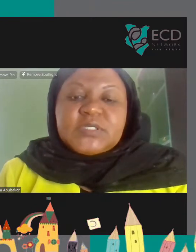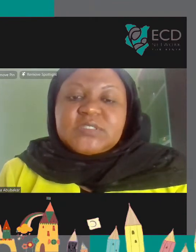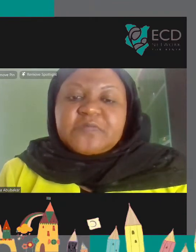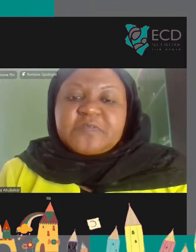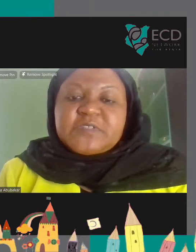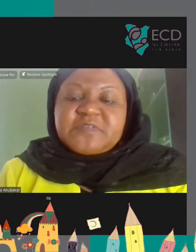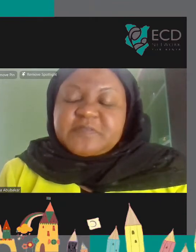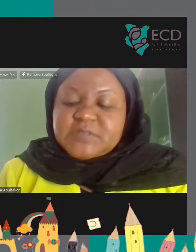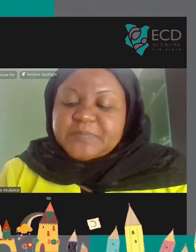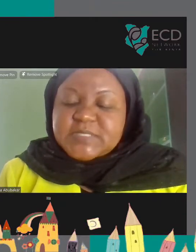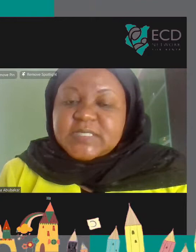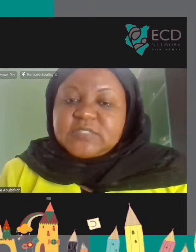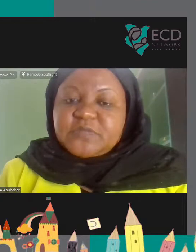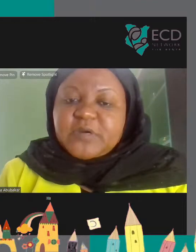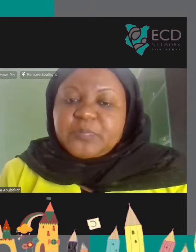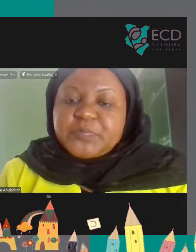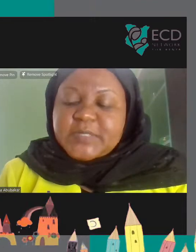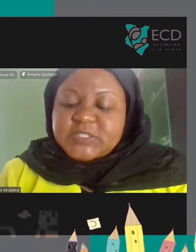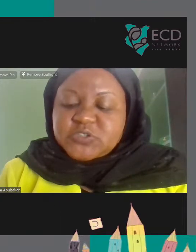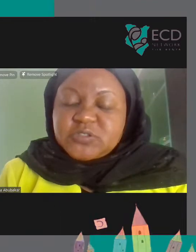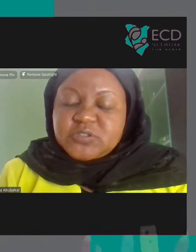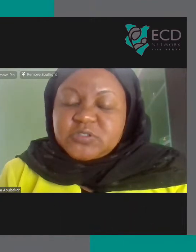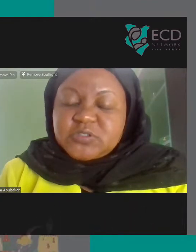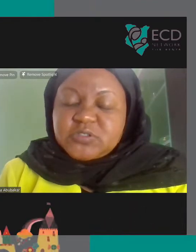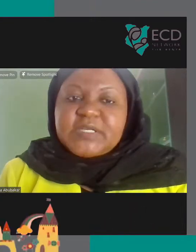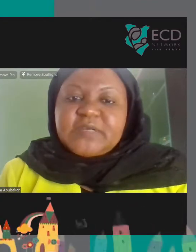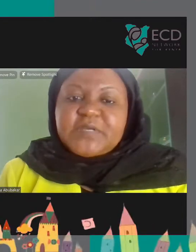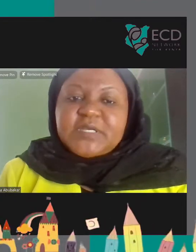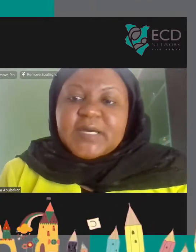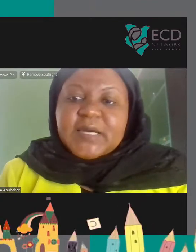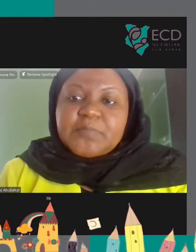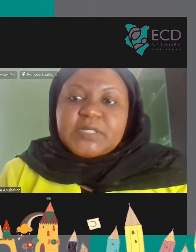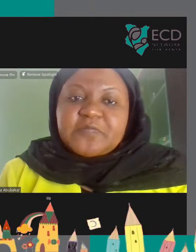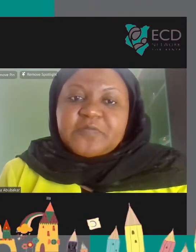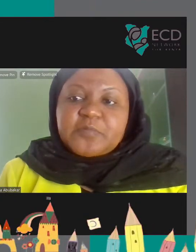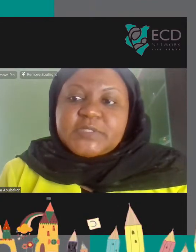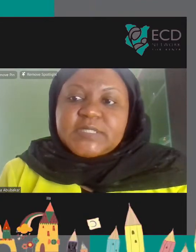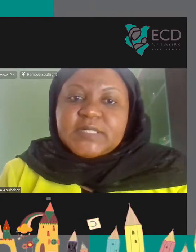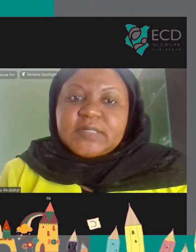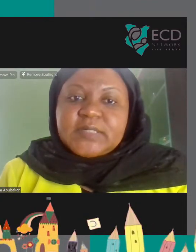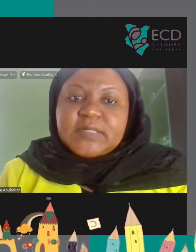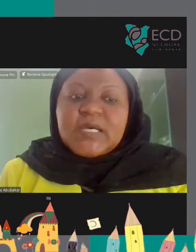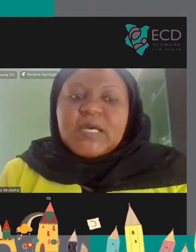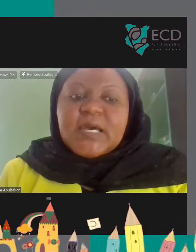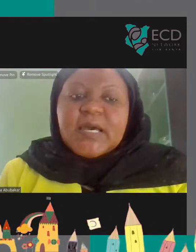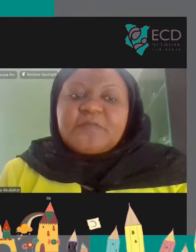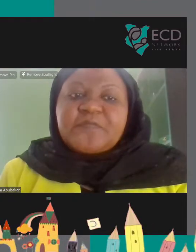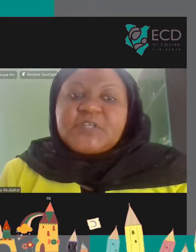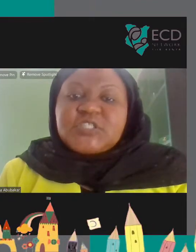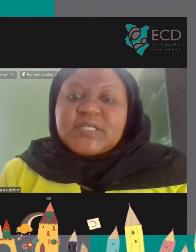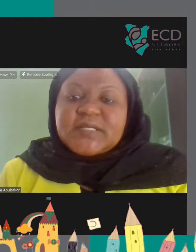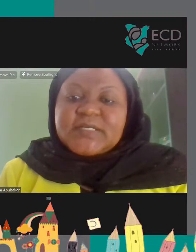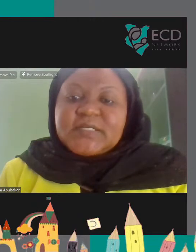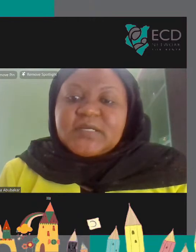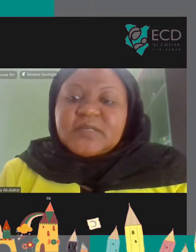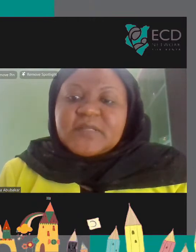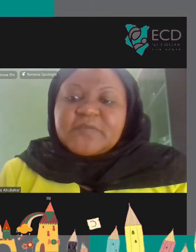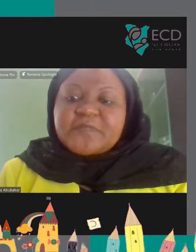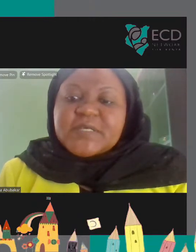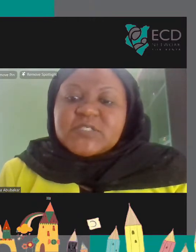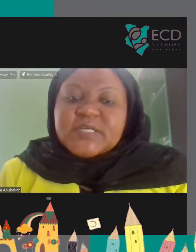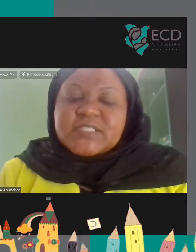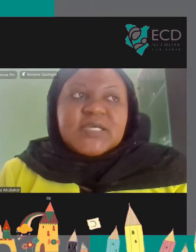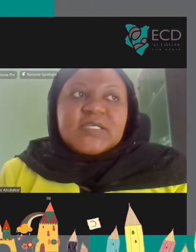by 2050, 50% of our population will be living in urban informal settlements. Unfortunately,